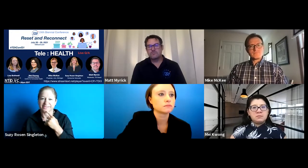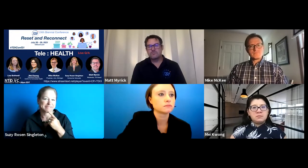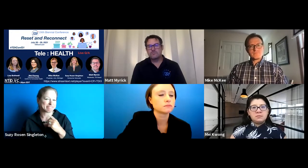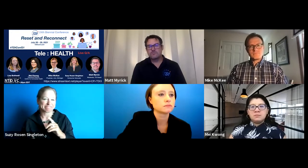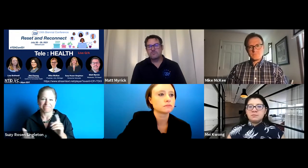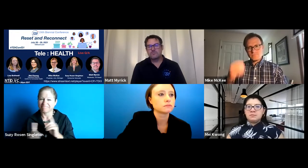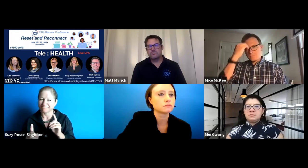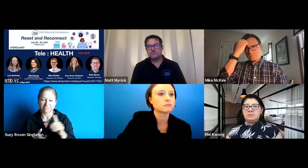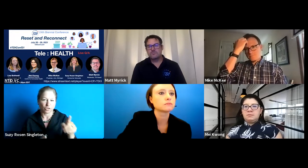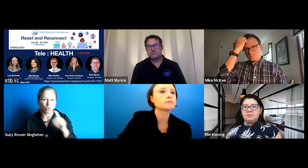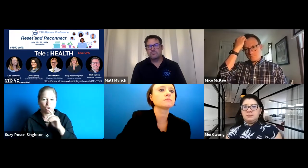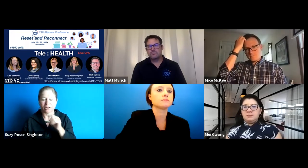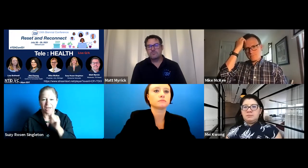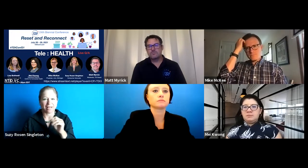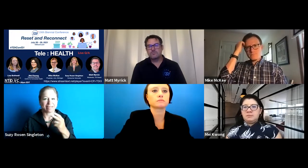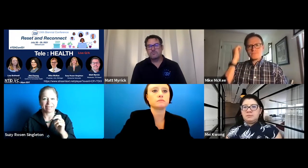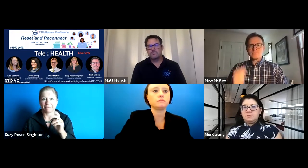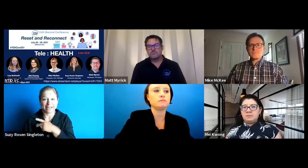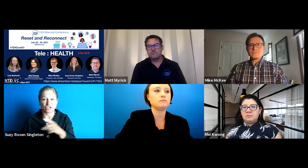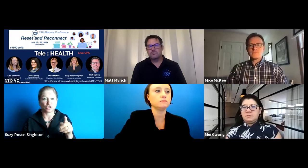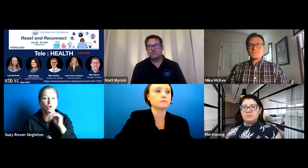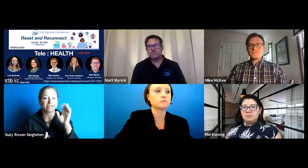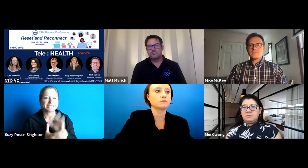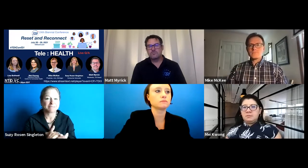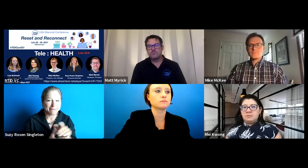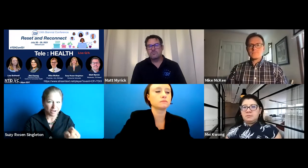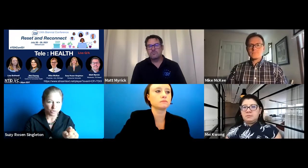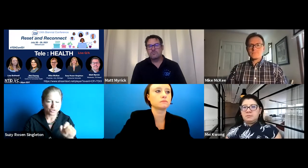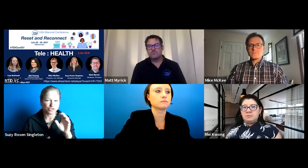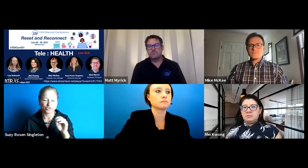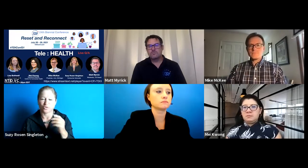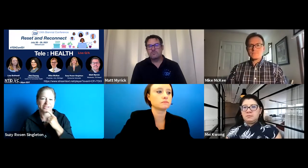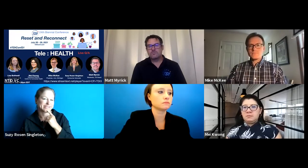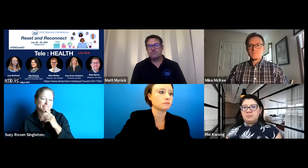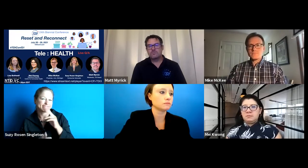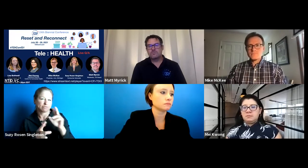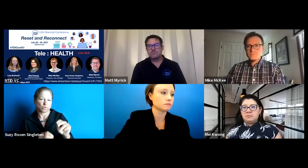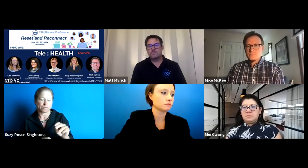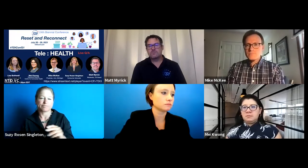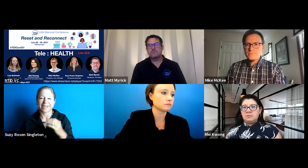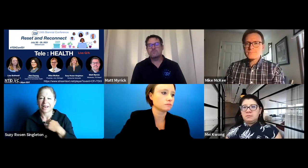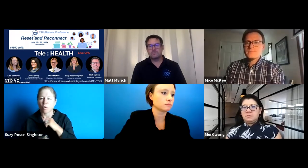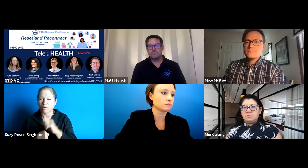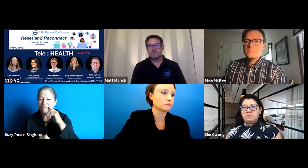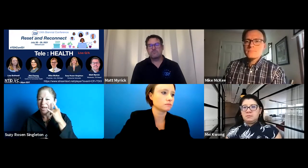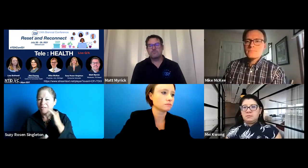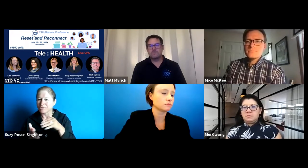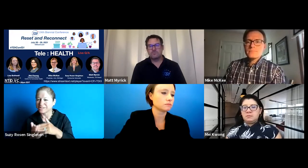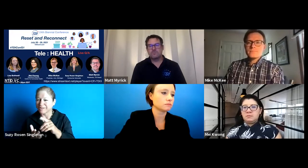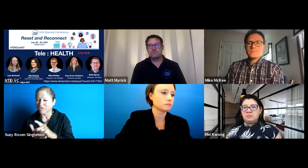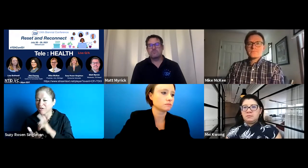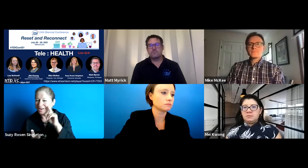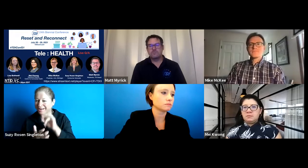to disconnect life support, but they had said that because the spouse was not the patient, they refused to